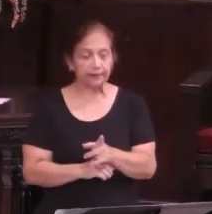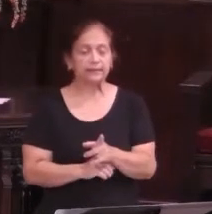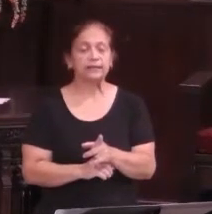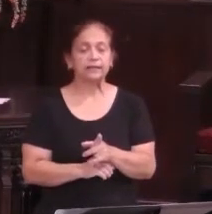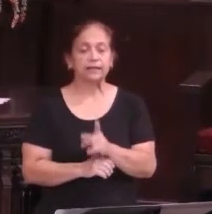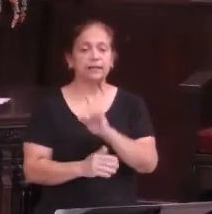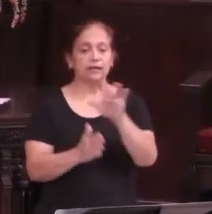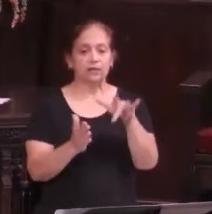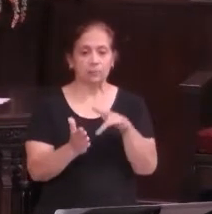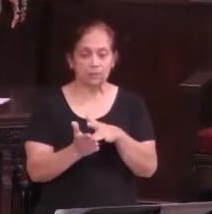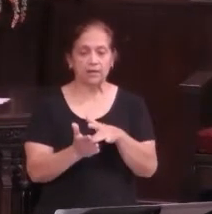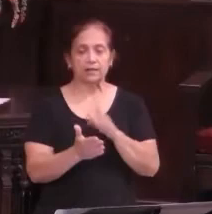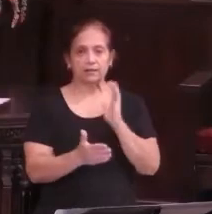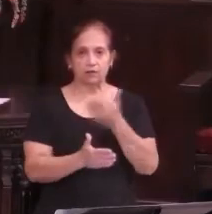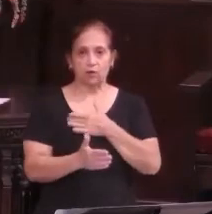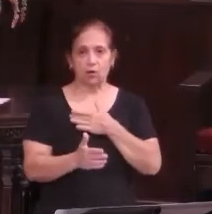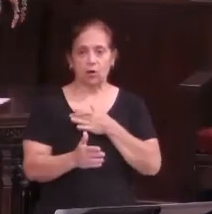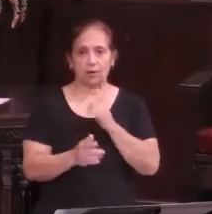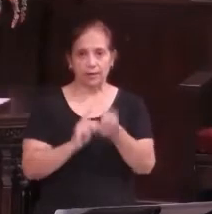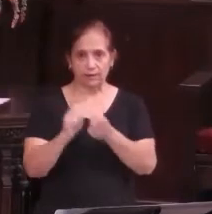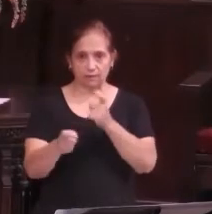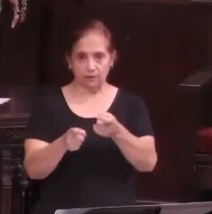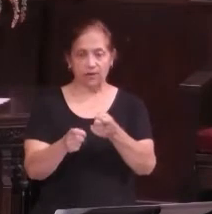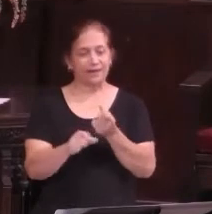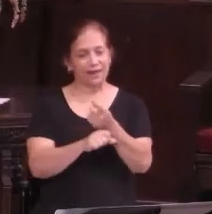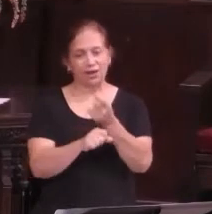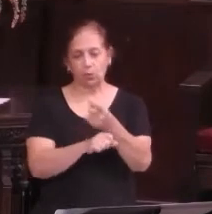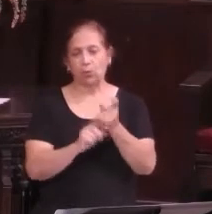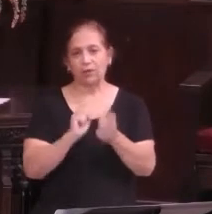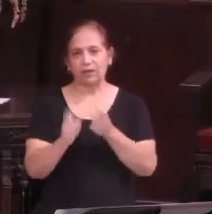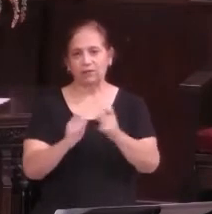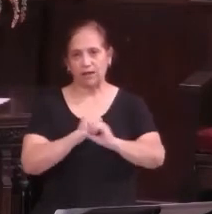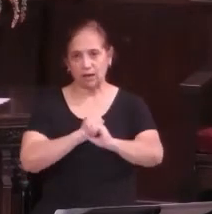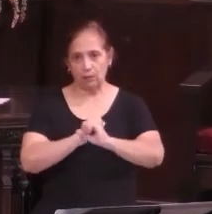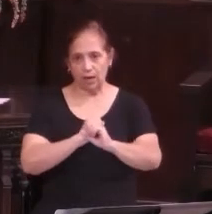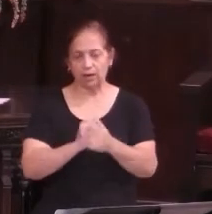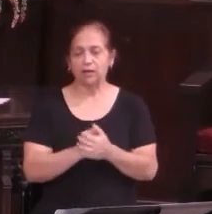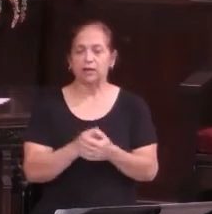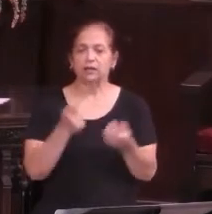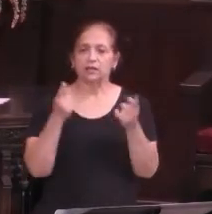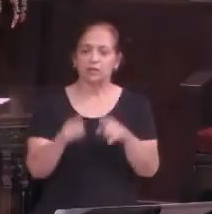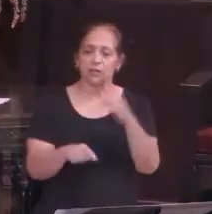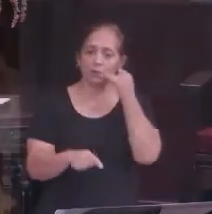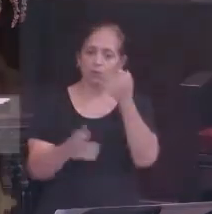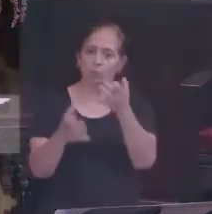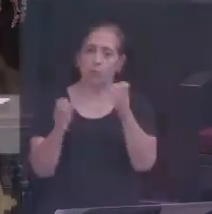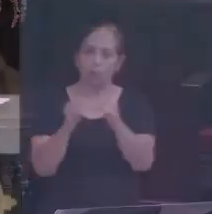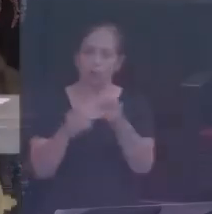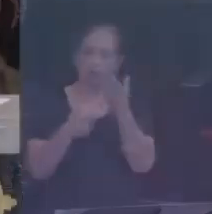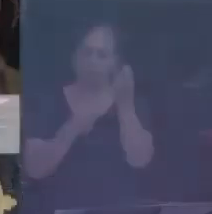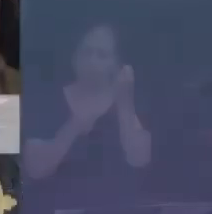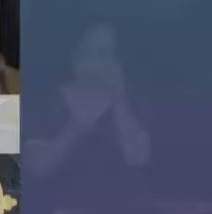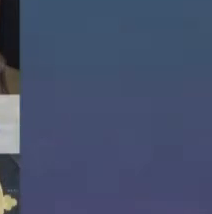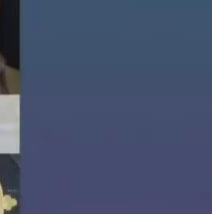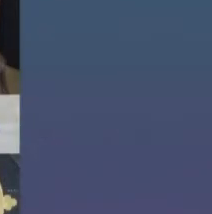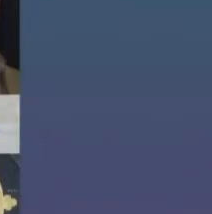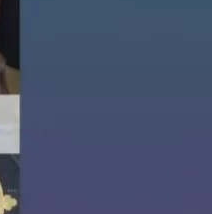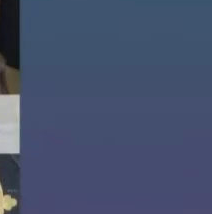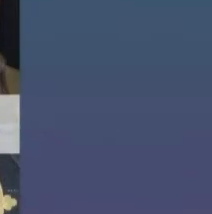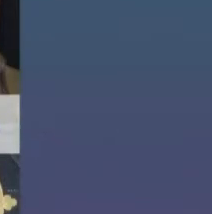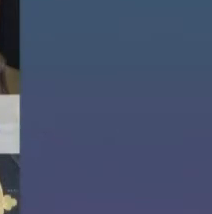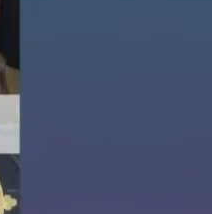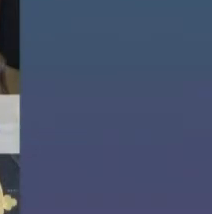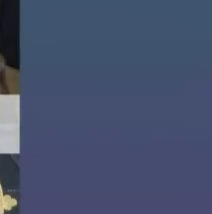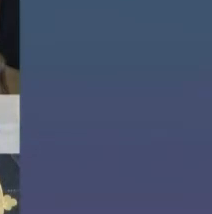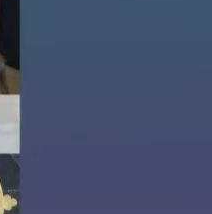we are indeed in the midst of our giving campaign, our annual giving campaign. And so if you'd like more information on that, I'd like to